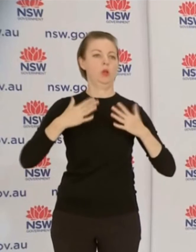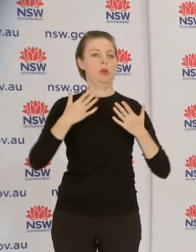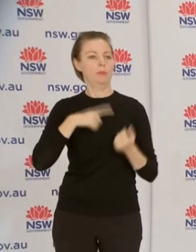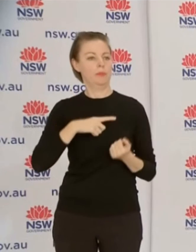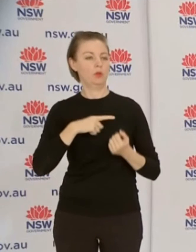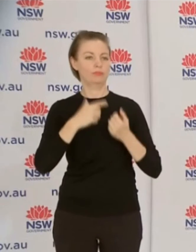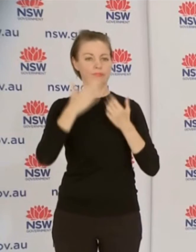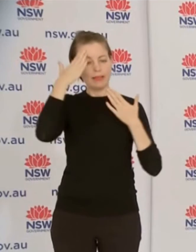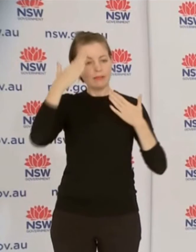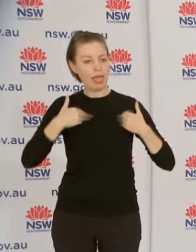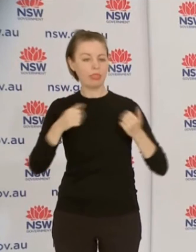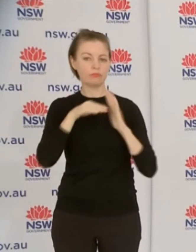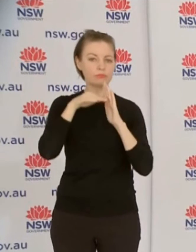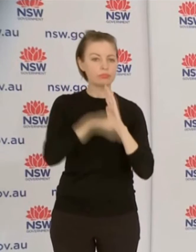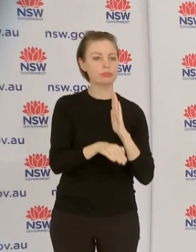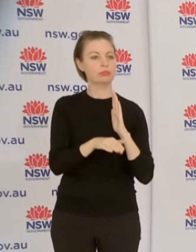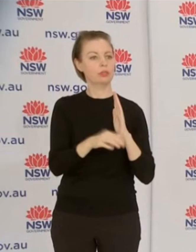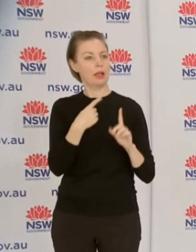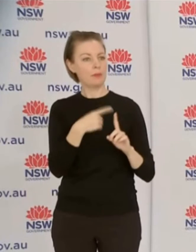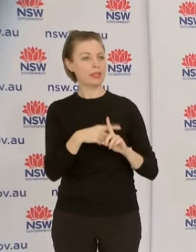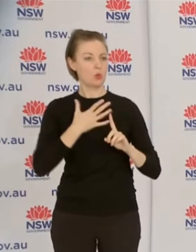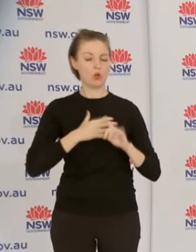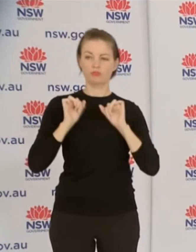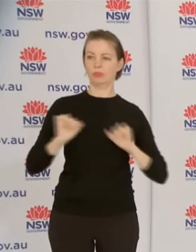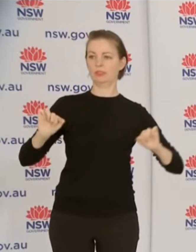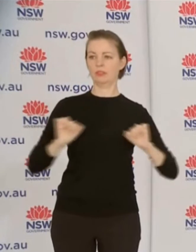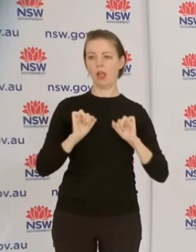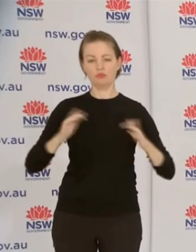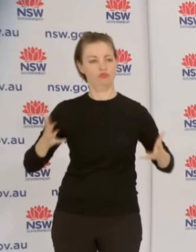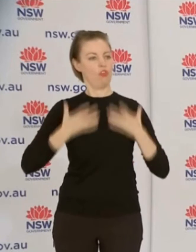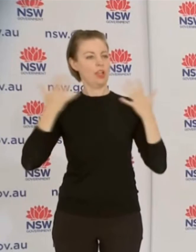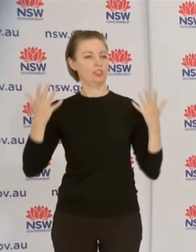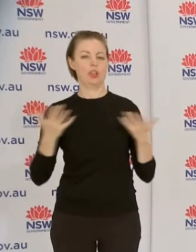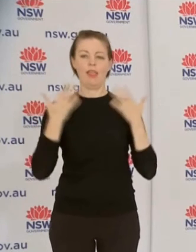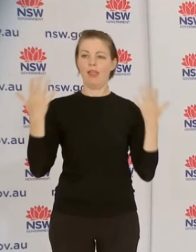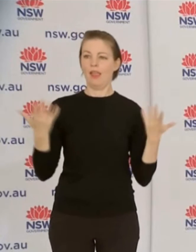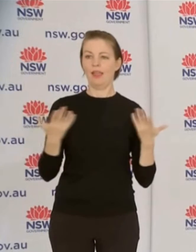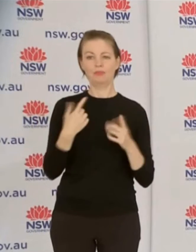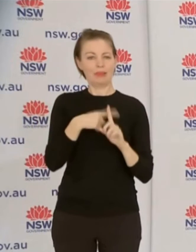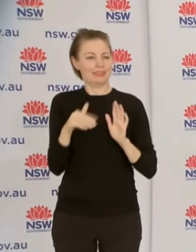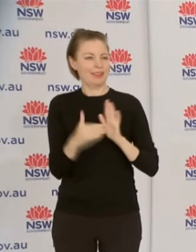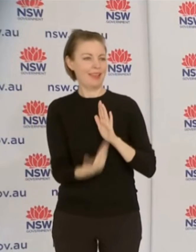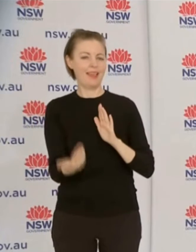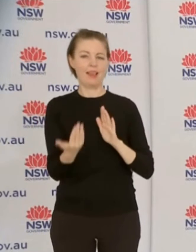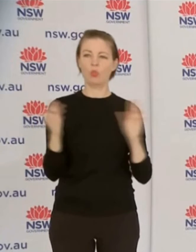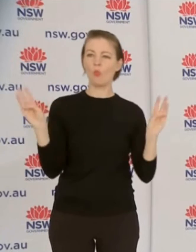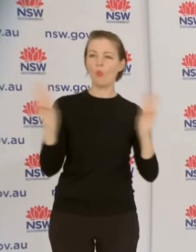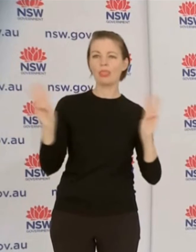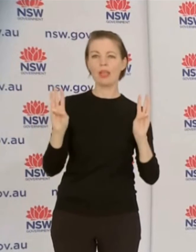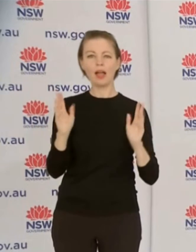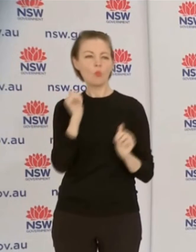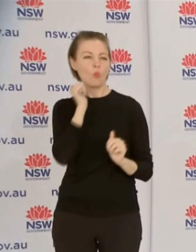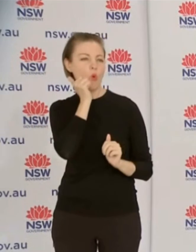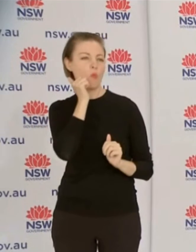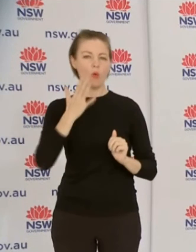of health advice but also wellbeing. We want people to get fresh air, especially as the weather is warming up, and where we can, we want everybody